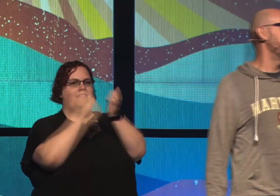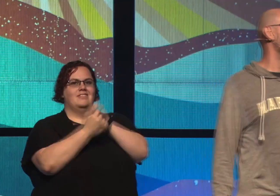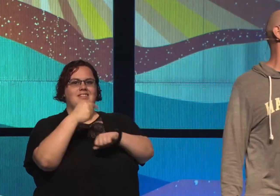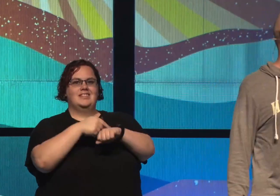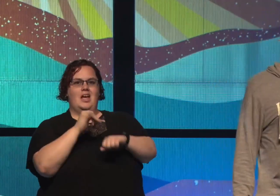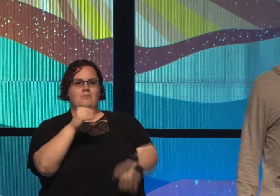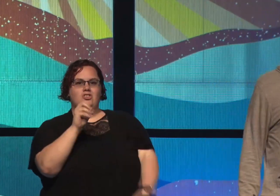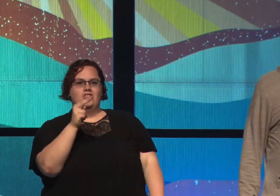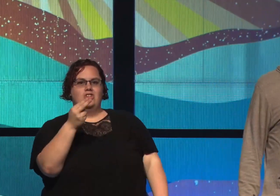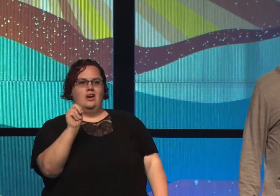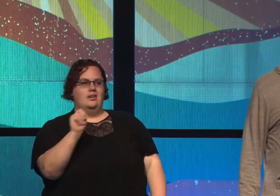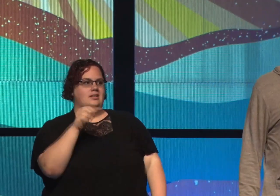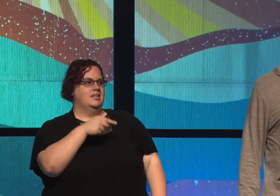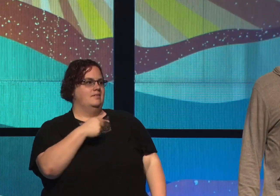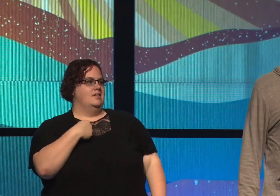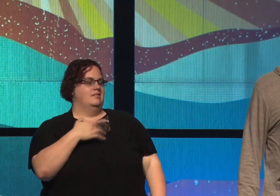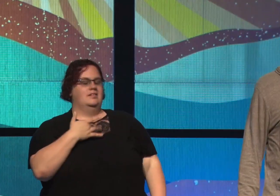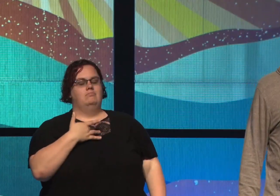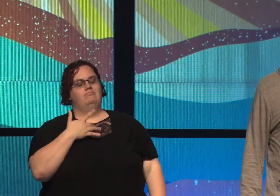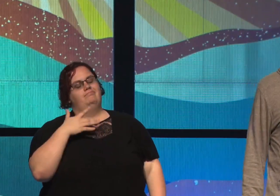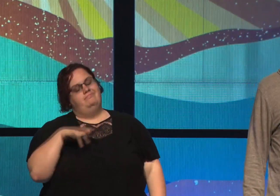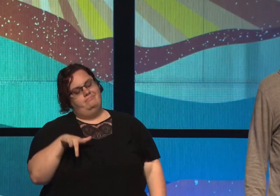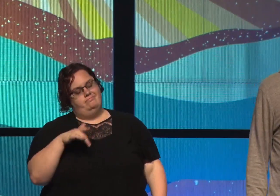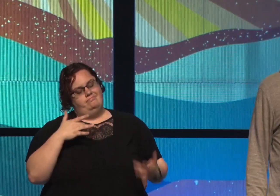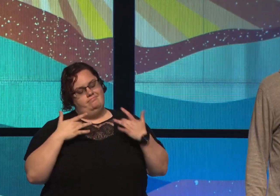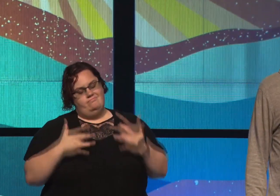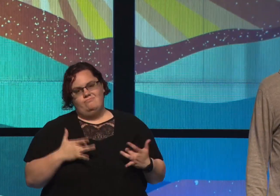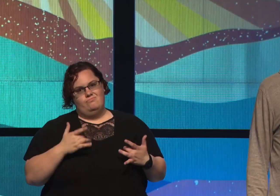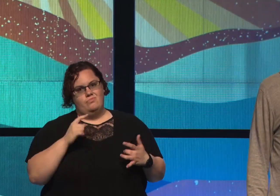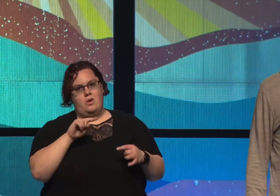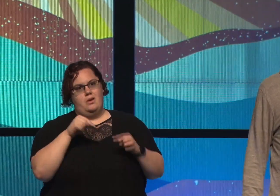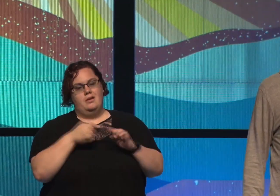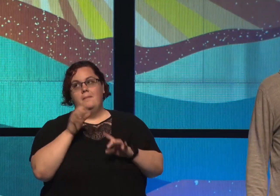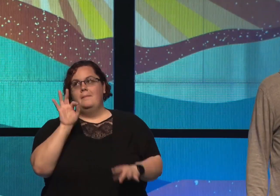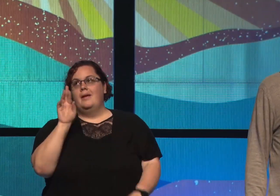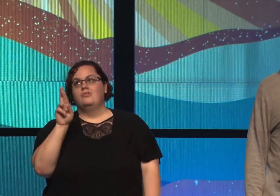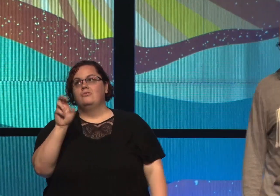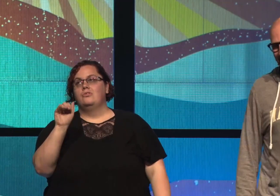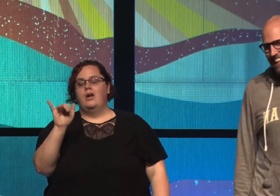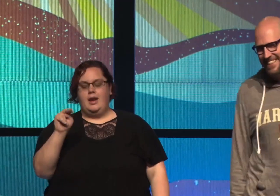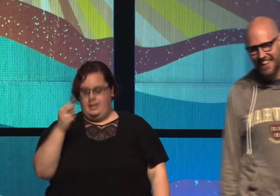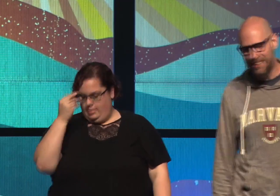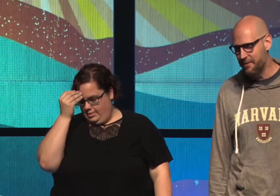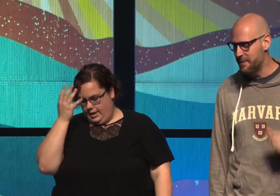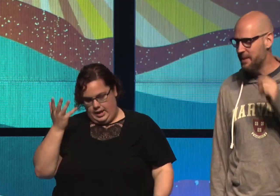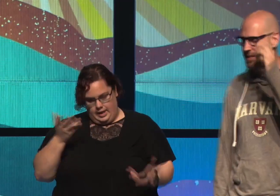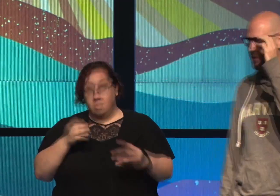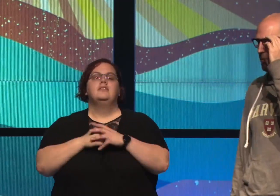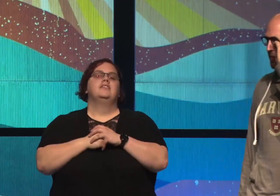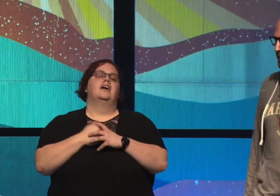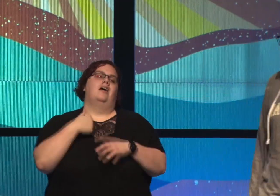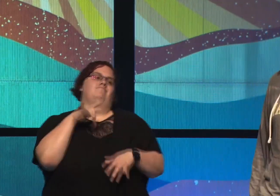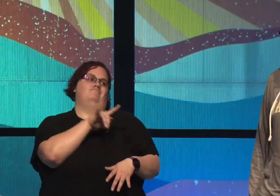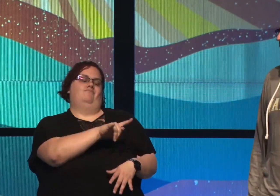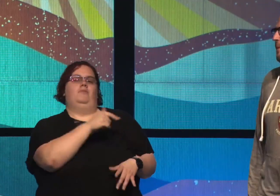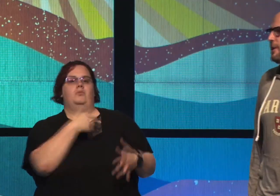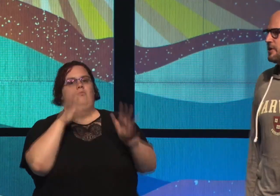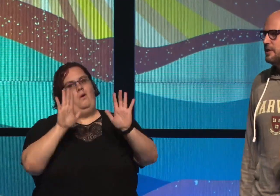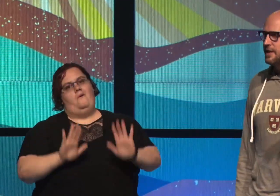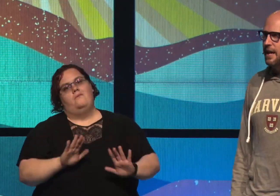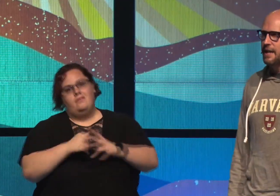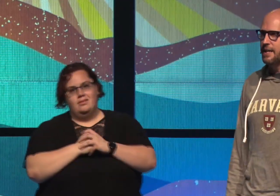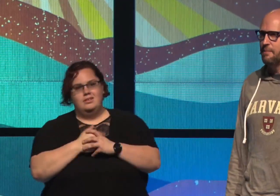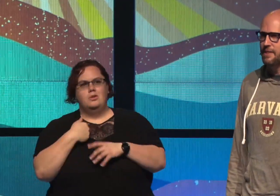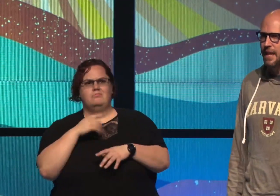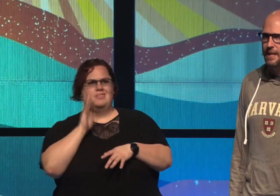John comes, he just leaves disappointed with he's like, oh my gosh, that Ryan, what were we thinking? No, I love him. He's so wonderful. So make